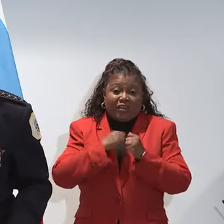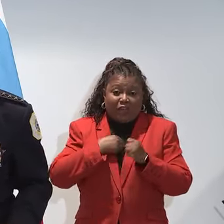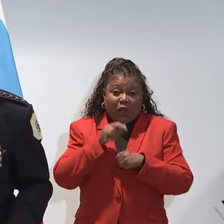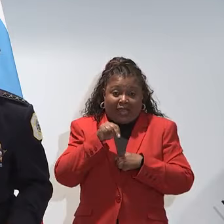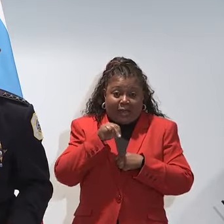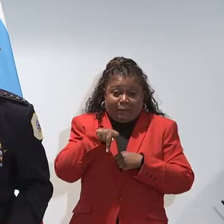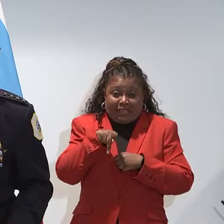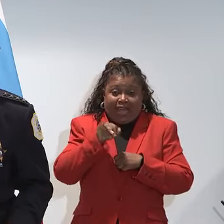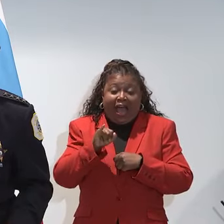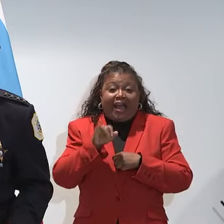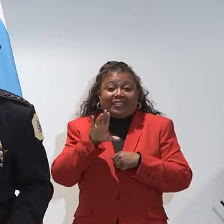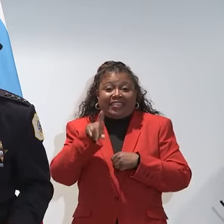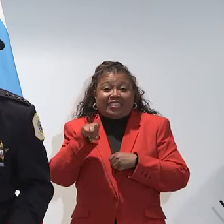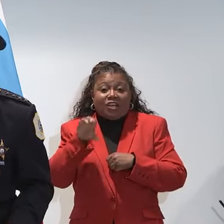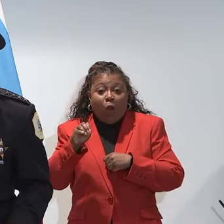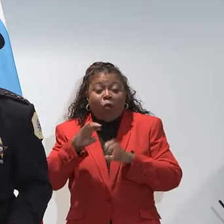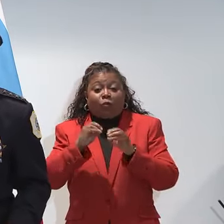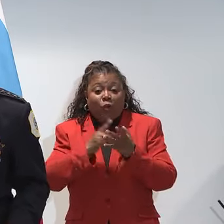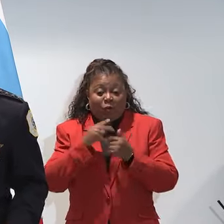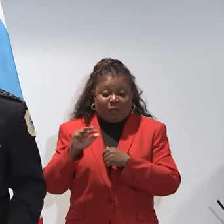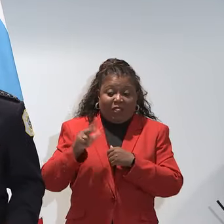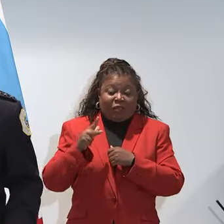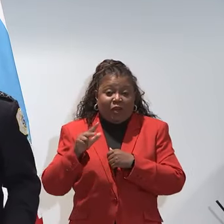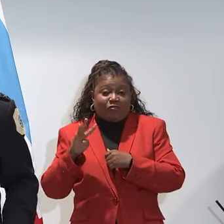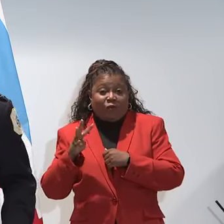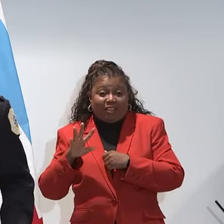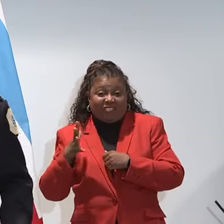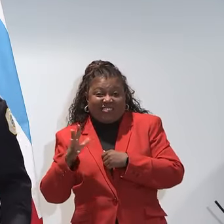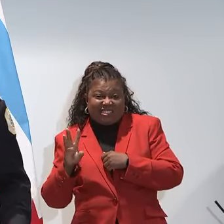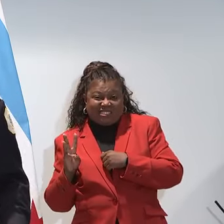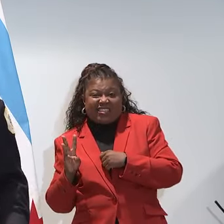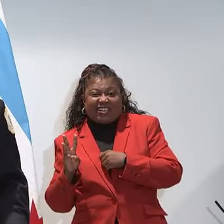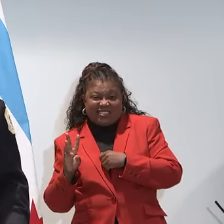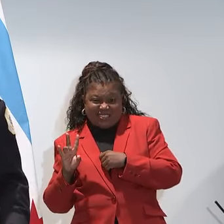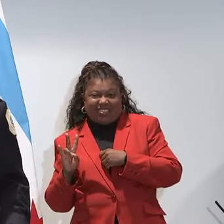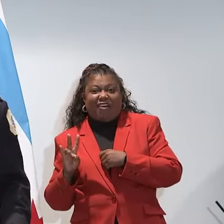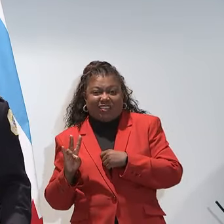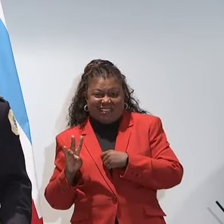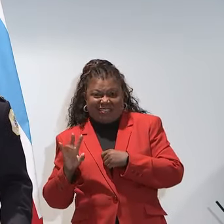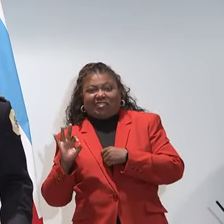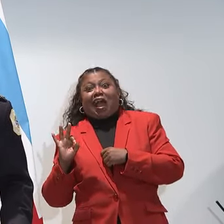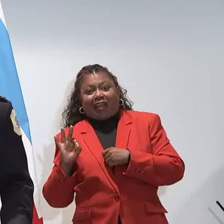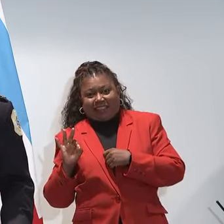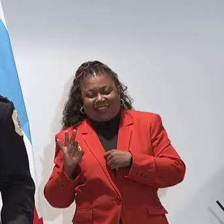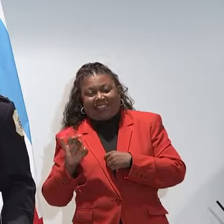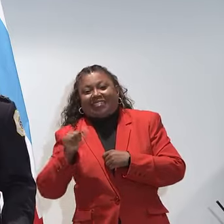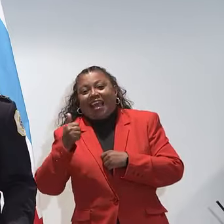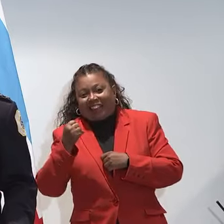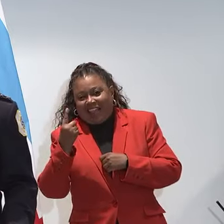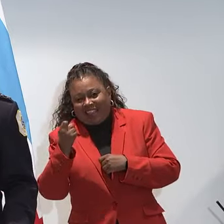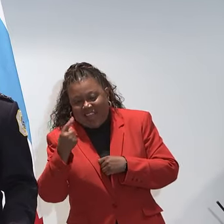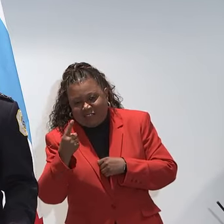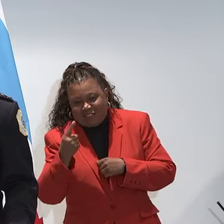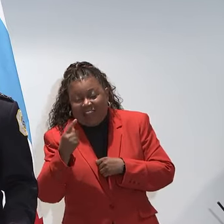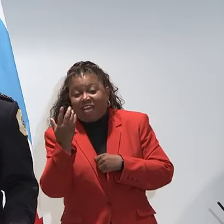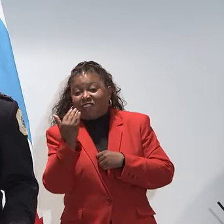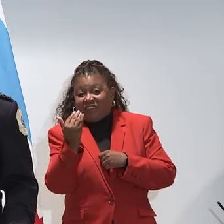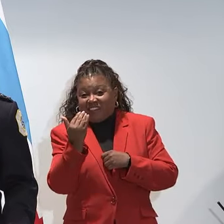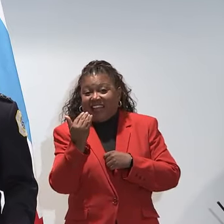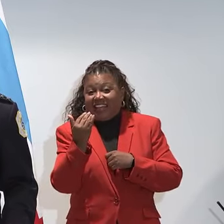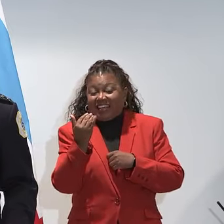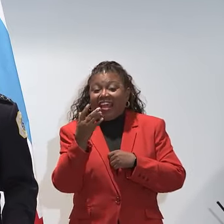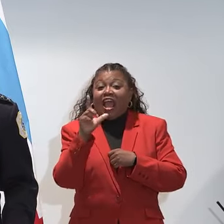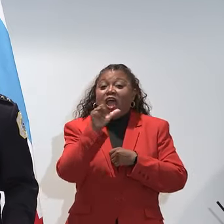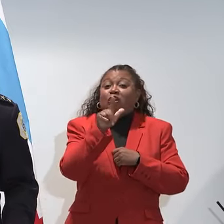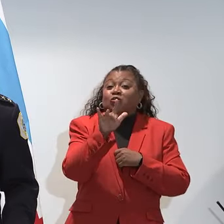MPI DCO program in the 3rd, 4th, 5th, 6th, 7th, 9th, 10th, 11th, 15th,